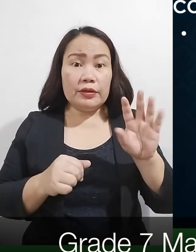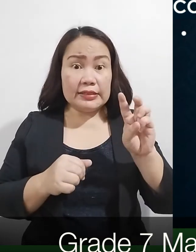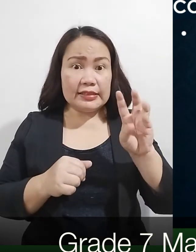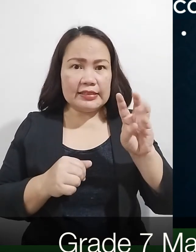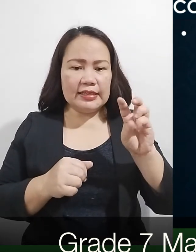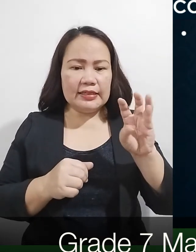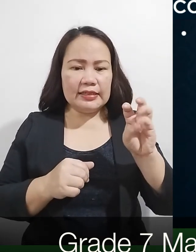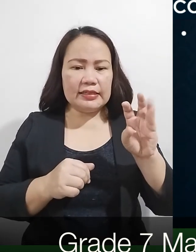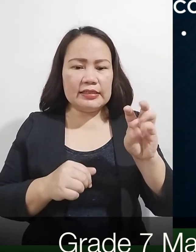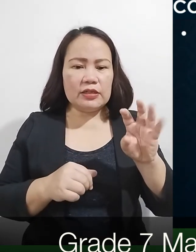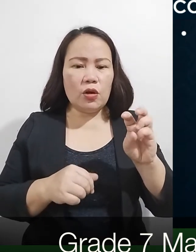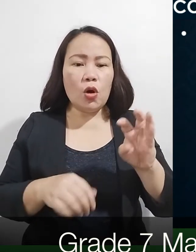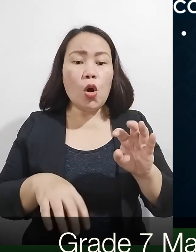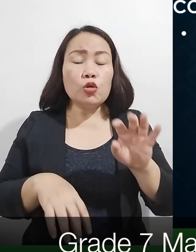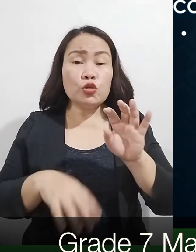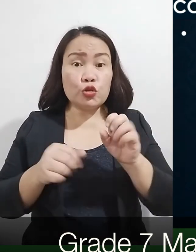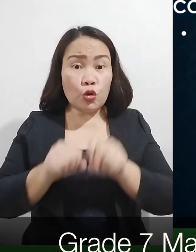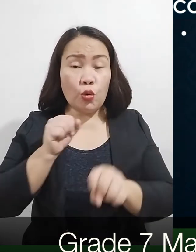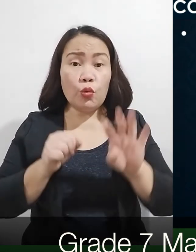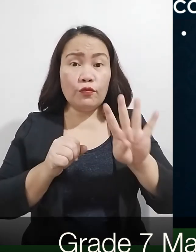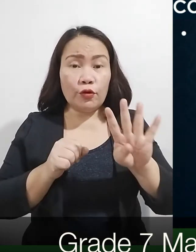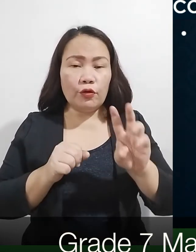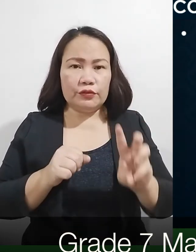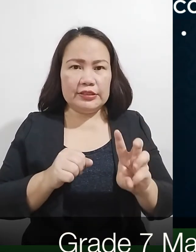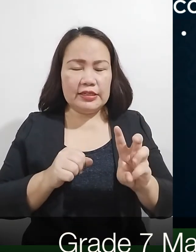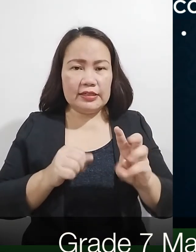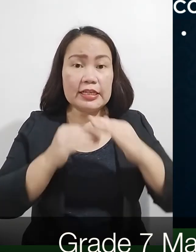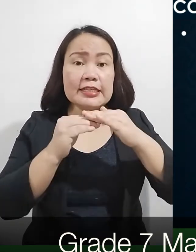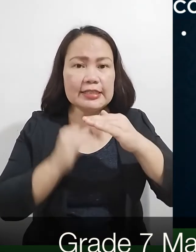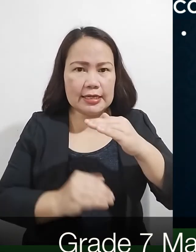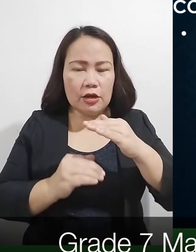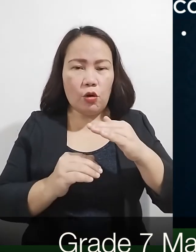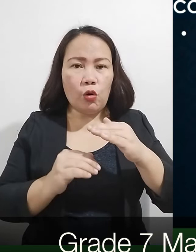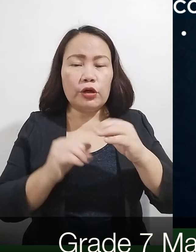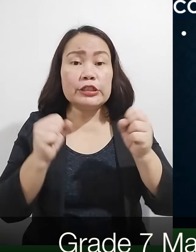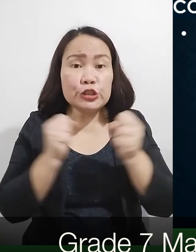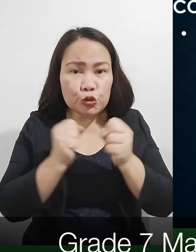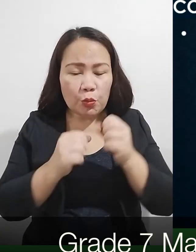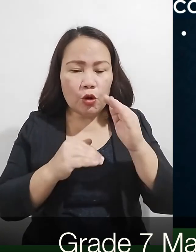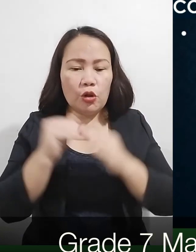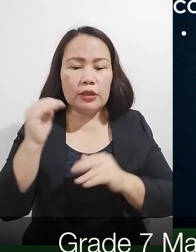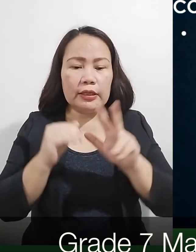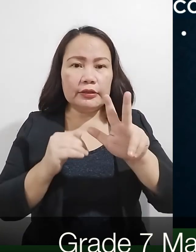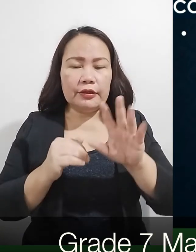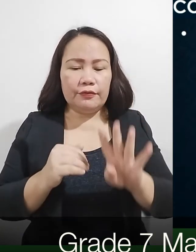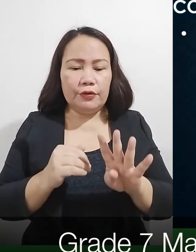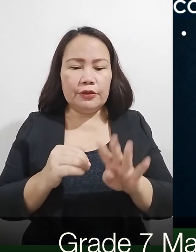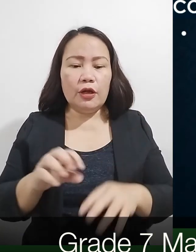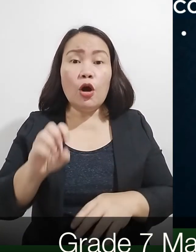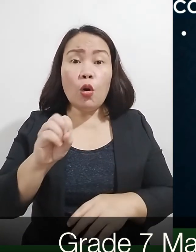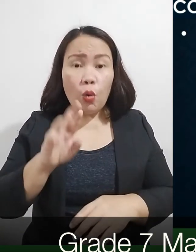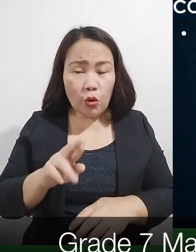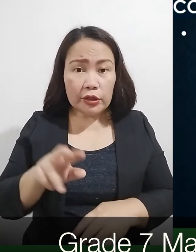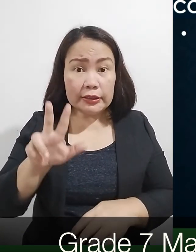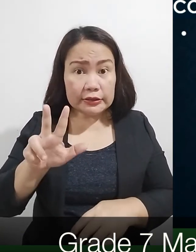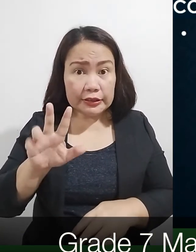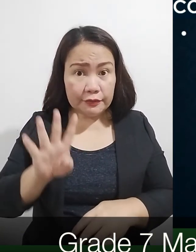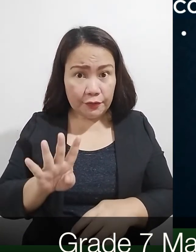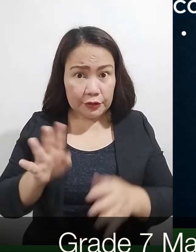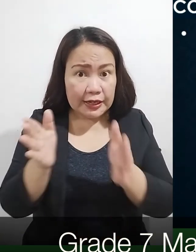So, therefore, 4/6 is less than 3/4. Or, pwede rin